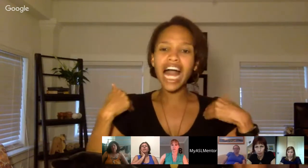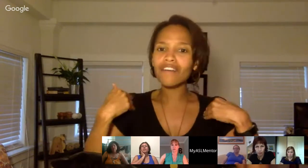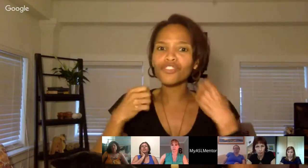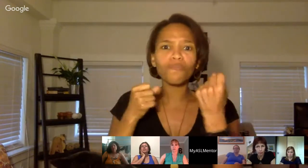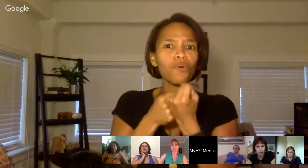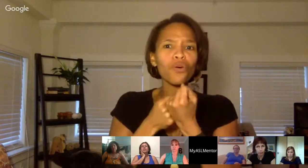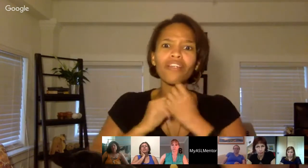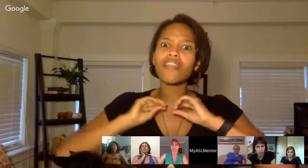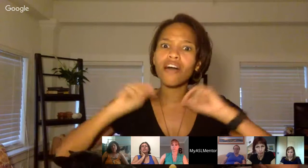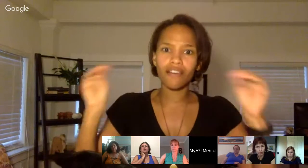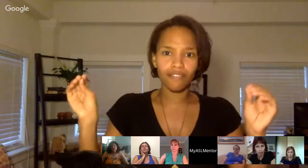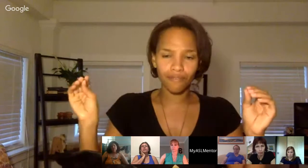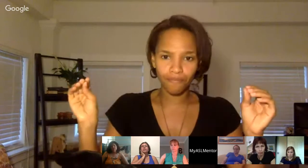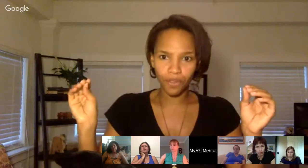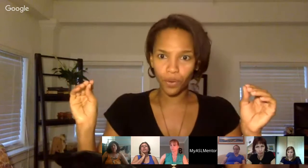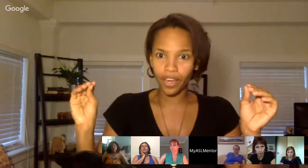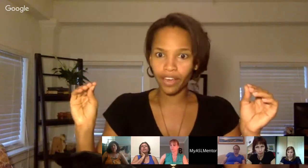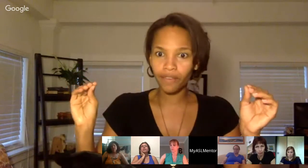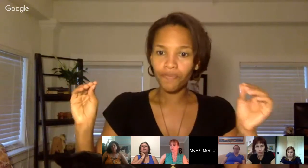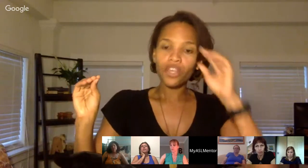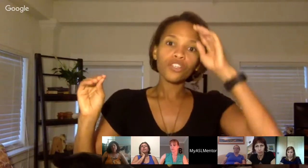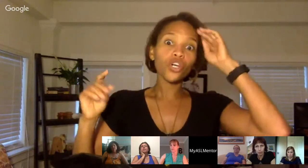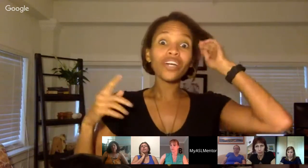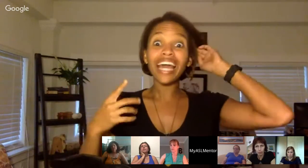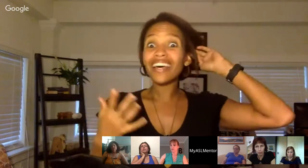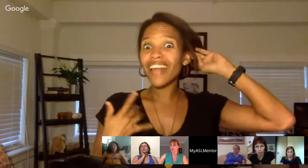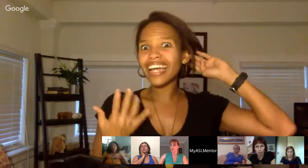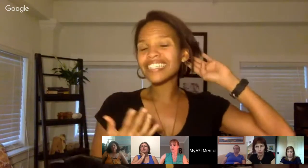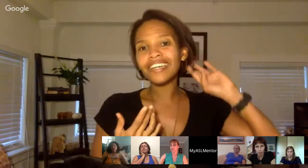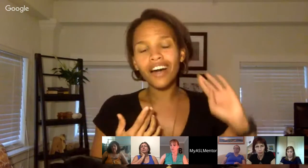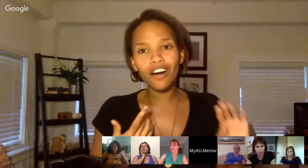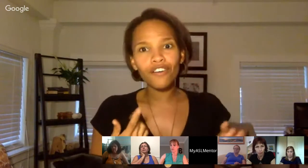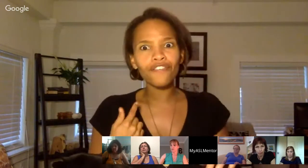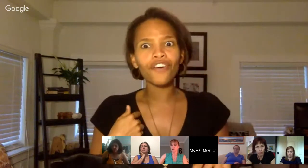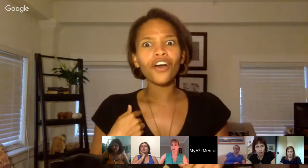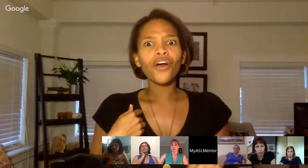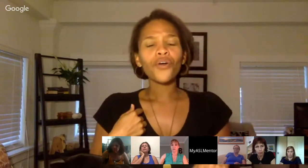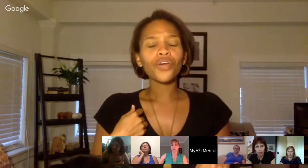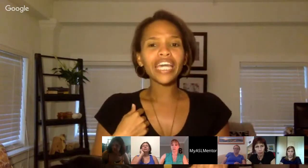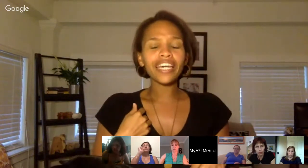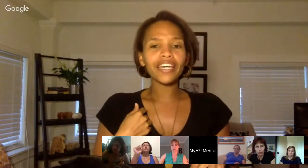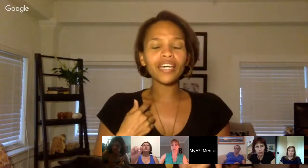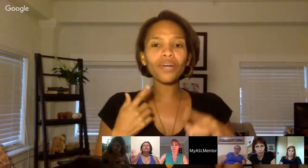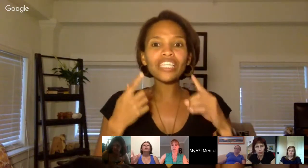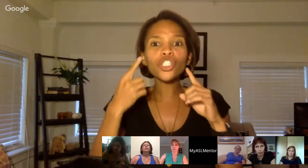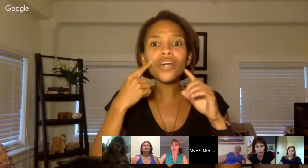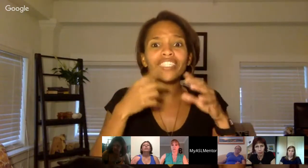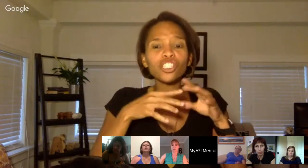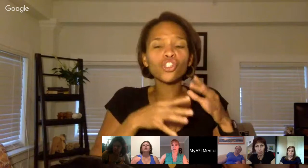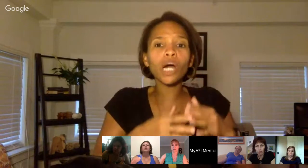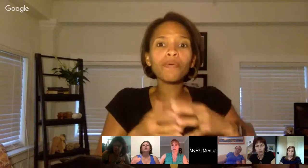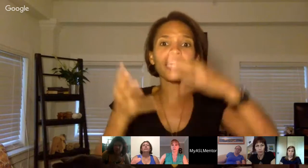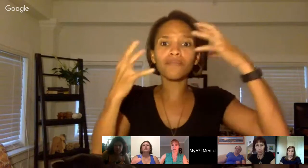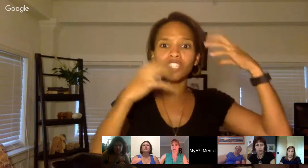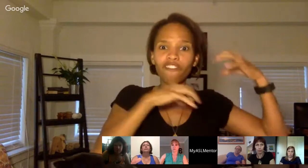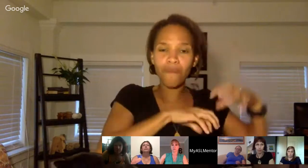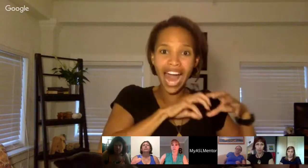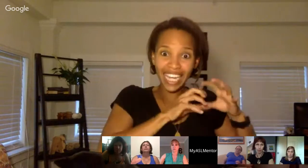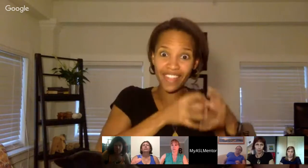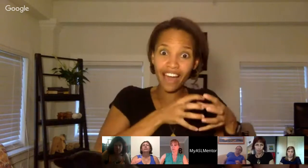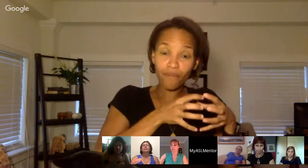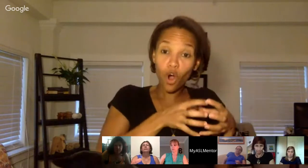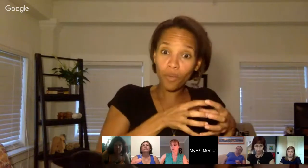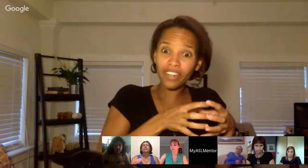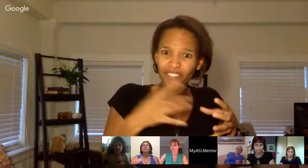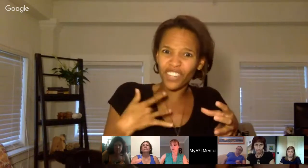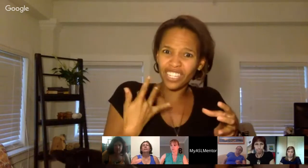not have support, none, okay? So again, that idea of, what he's doing is he's jumping himself back